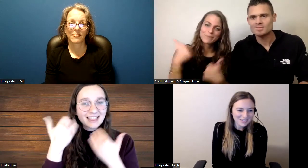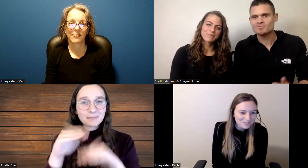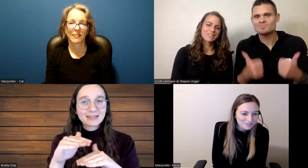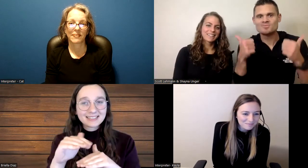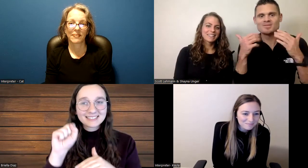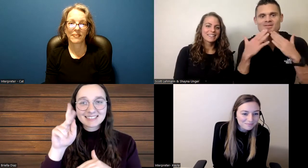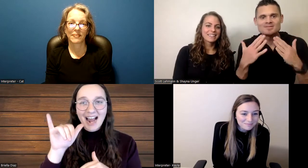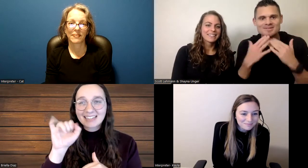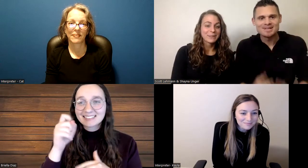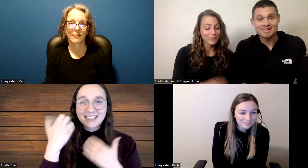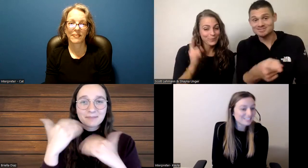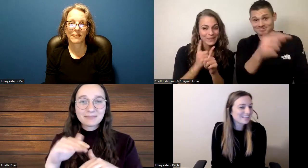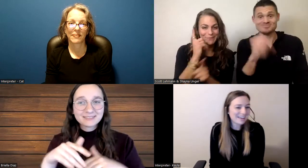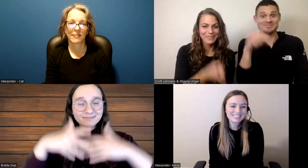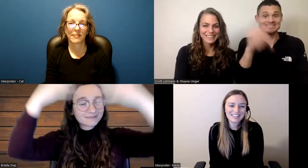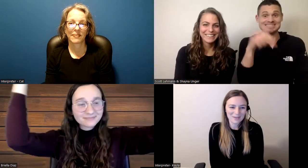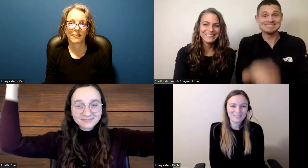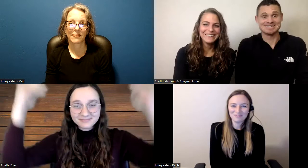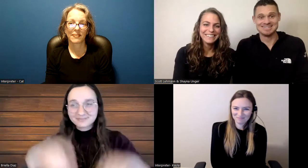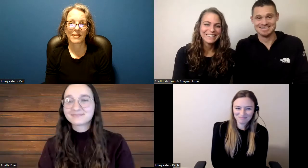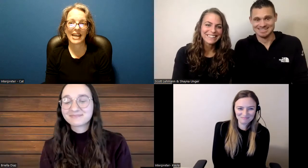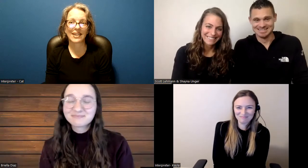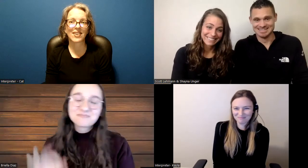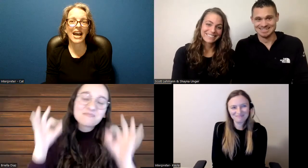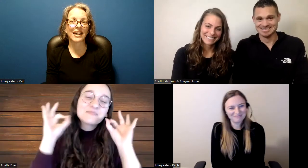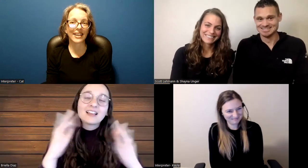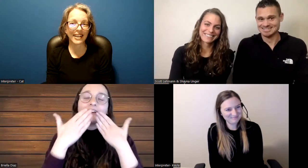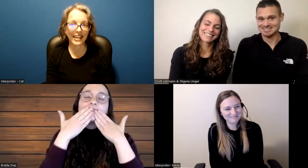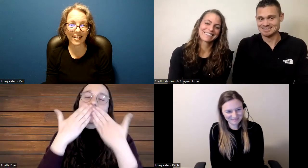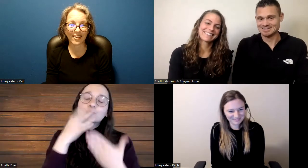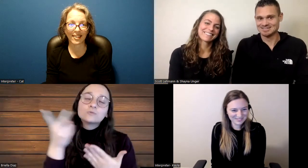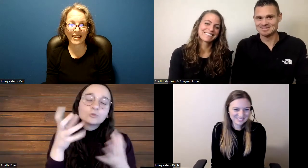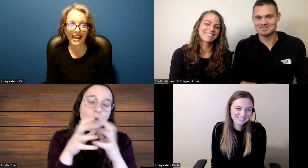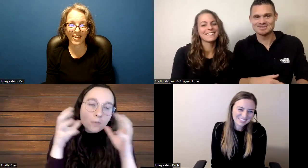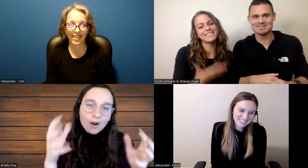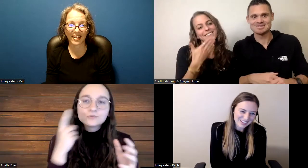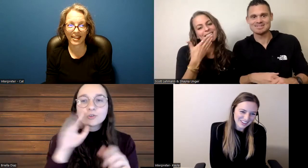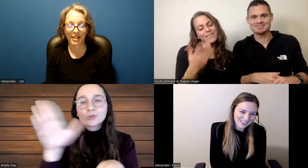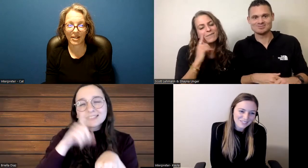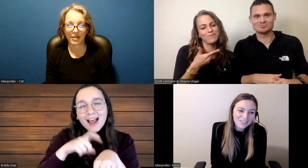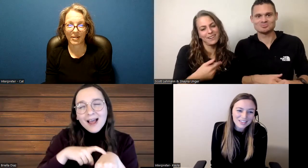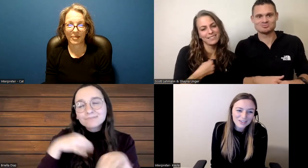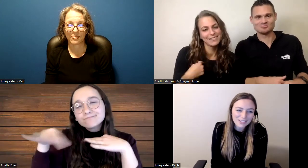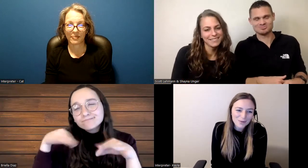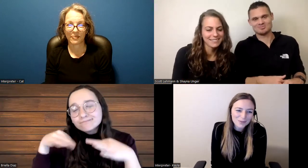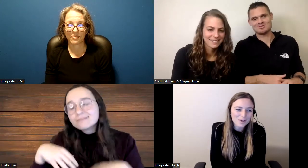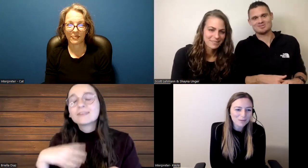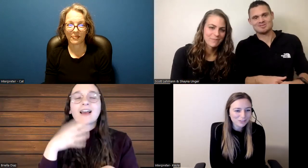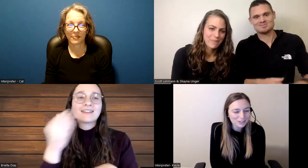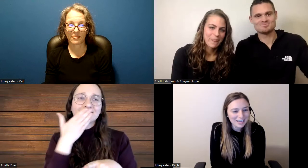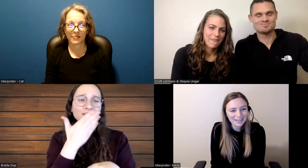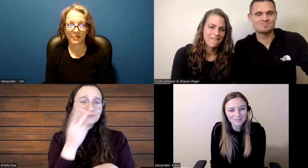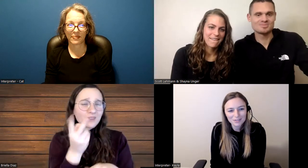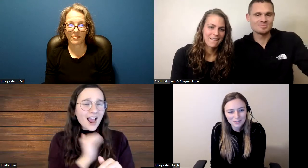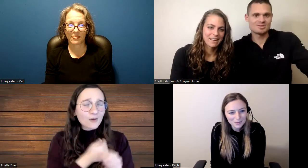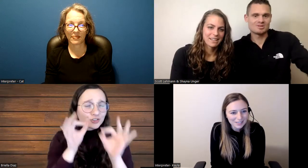can do it. The sky is the limit. Exactly. Yes. Yes. All right. Well, thank you guys both so much